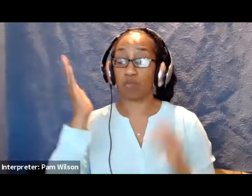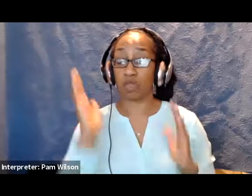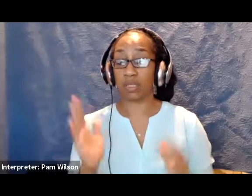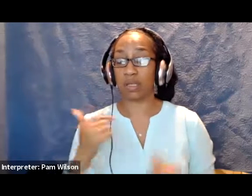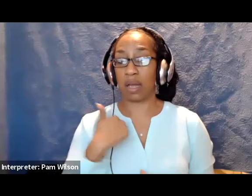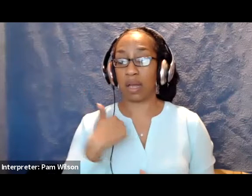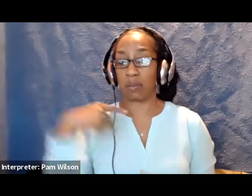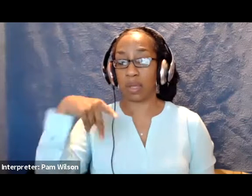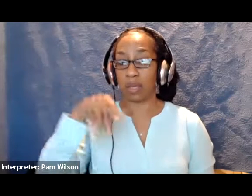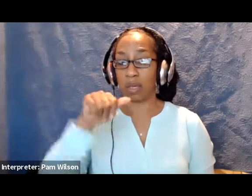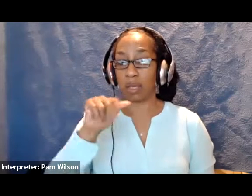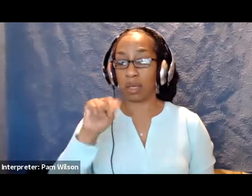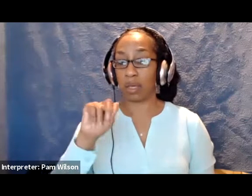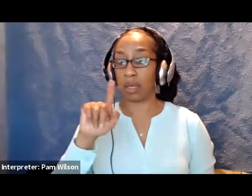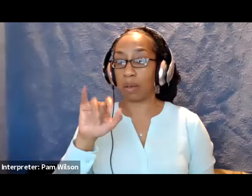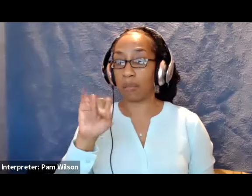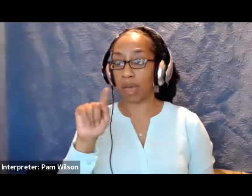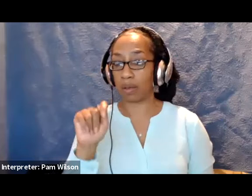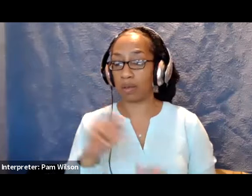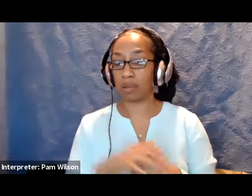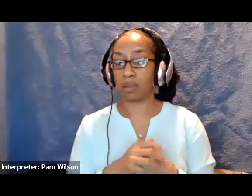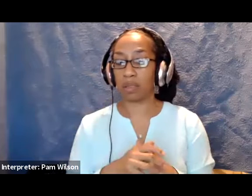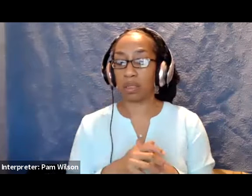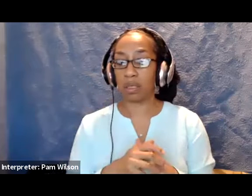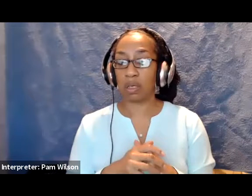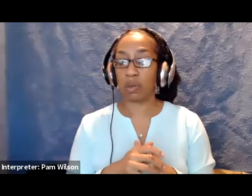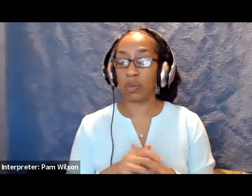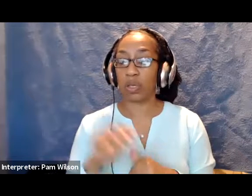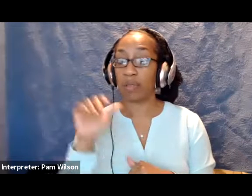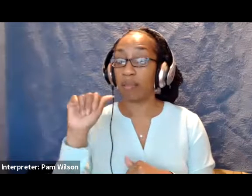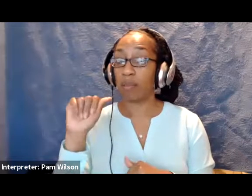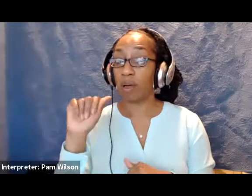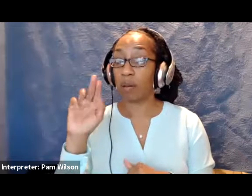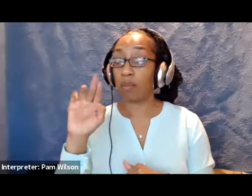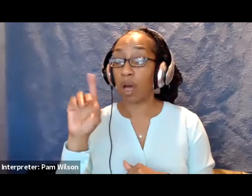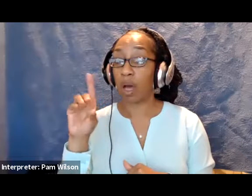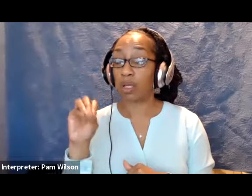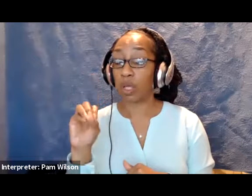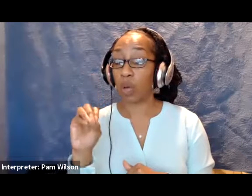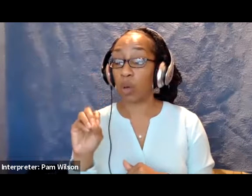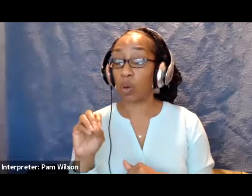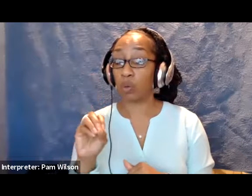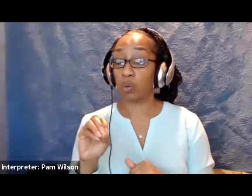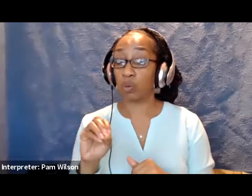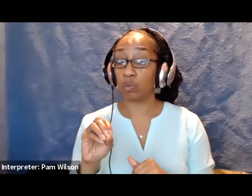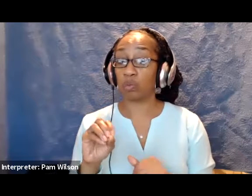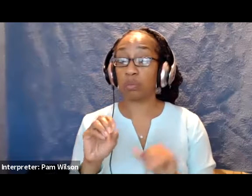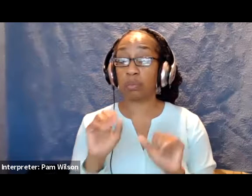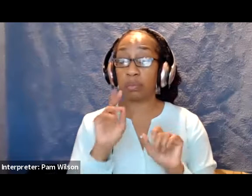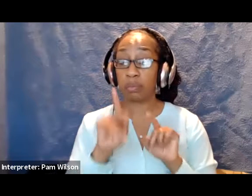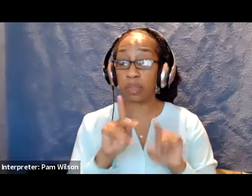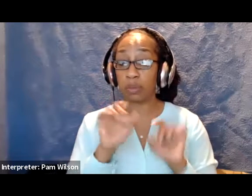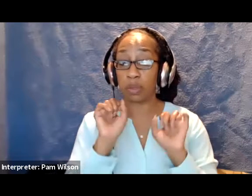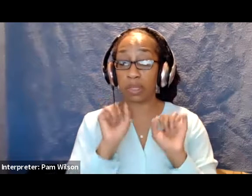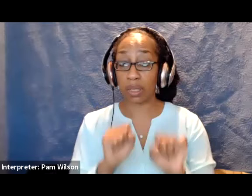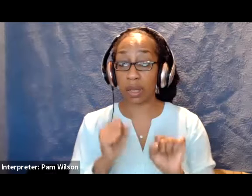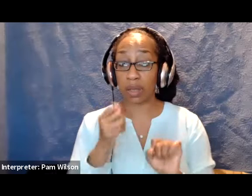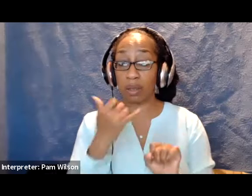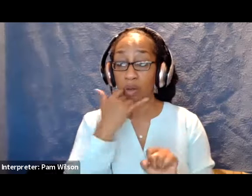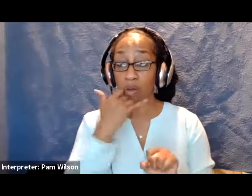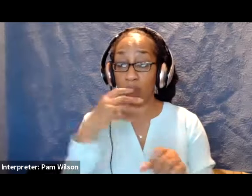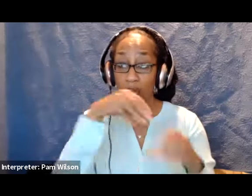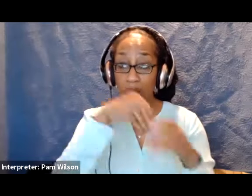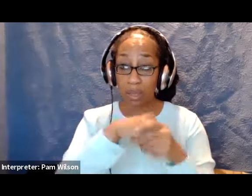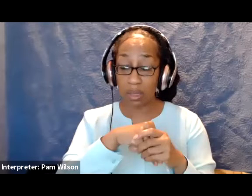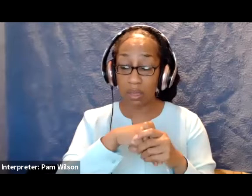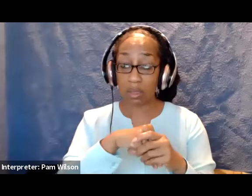panelist. Now, again, with audio, you can choose whether to allow people to call in versus